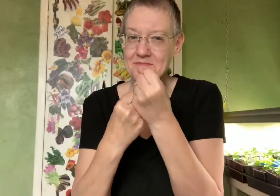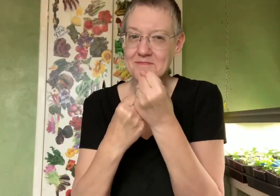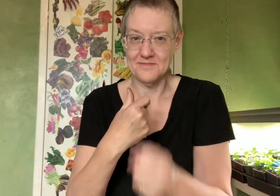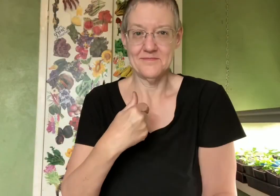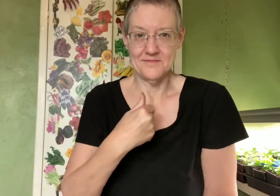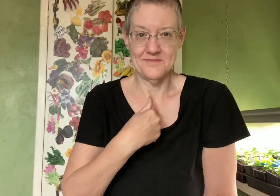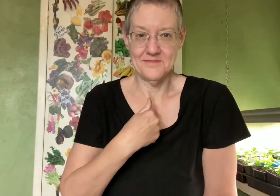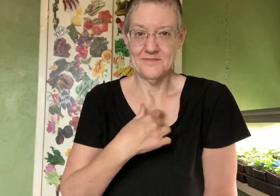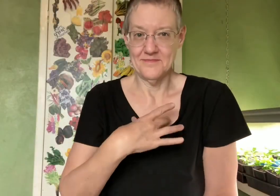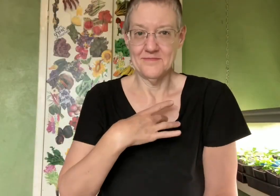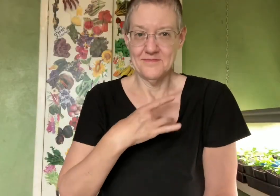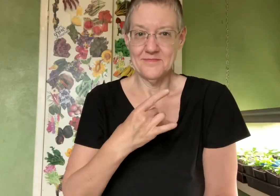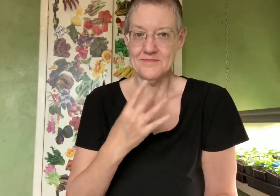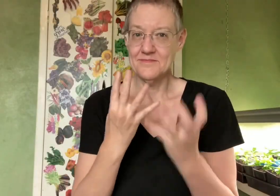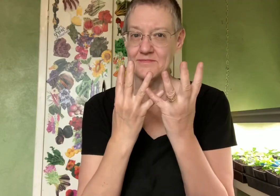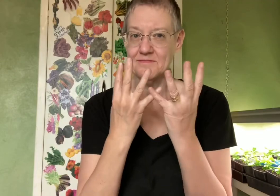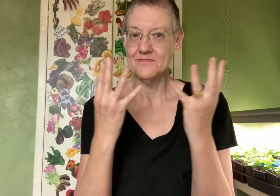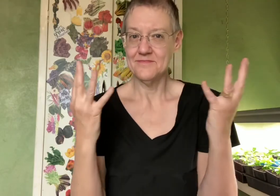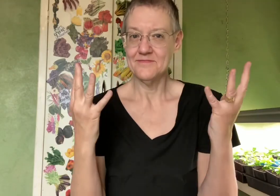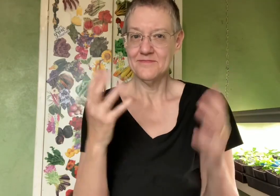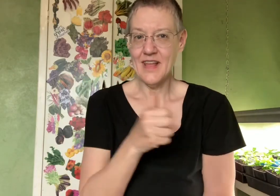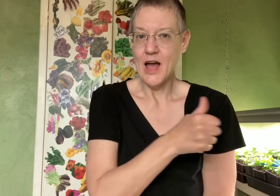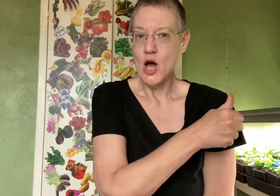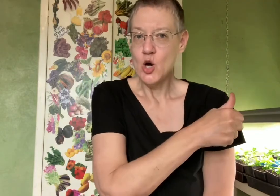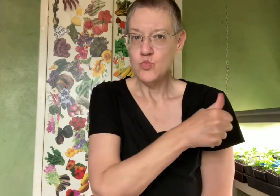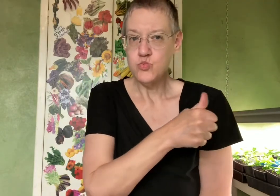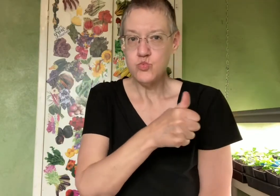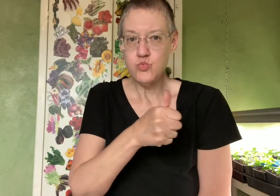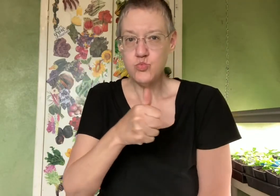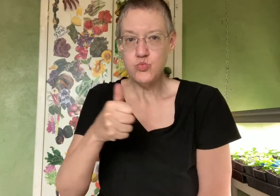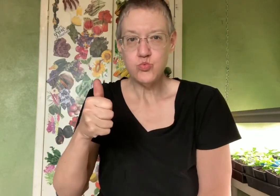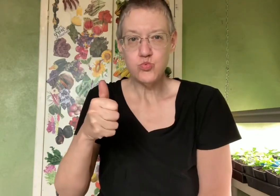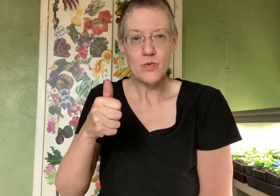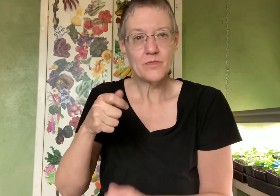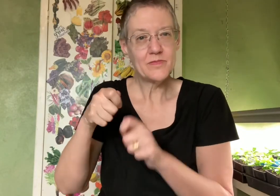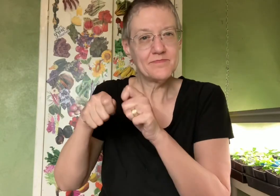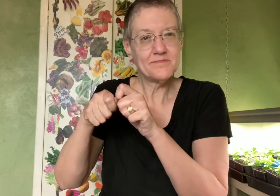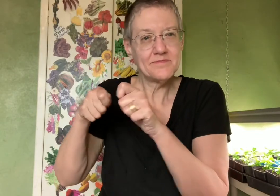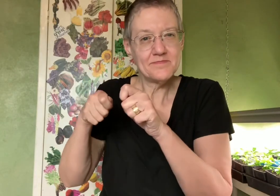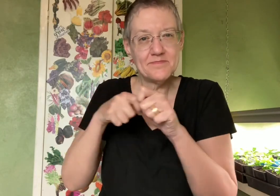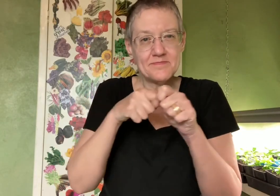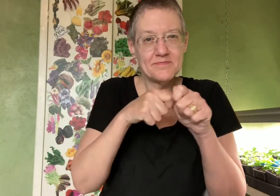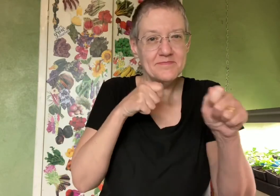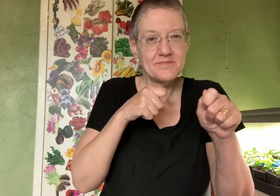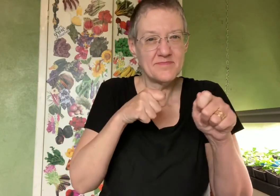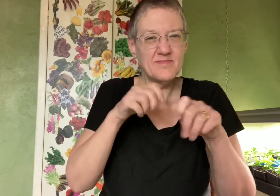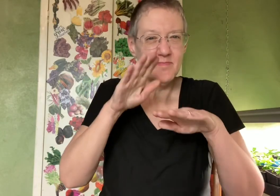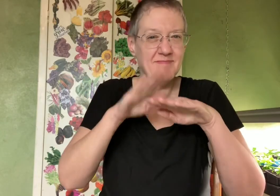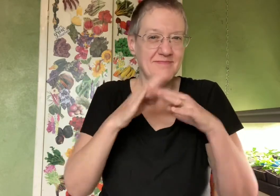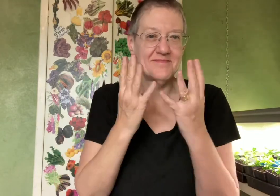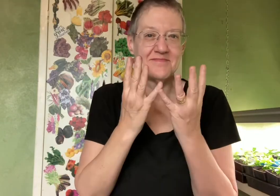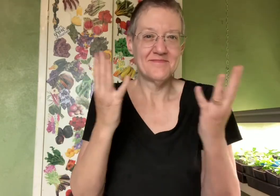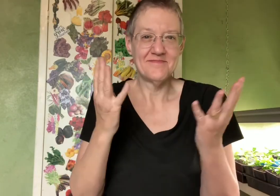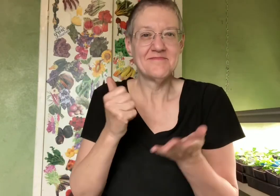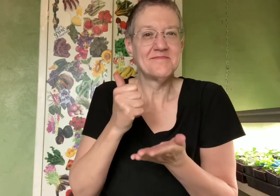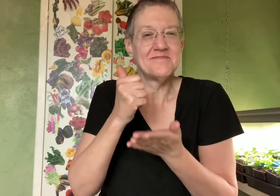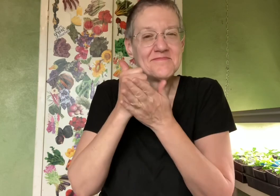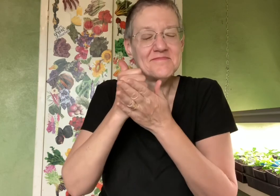Now they're going to need support, and I like to plant them along the fence. They're going to need to be tied up. The fence